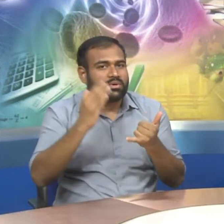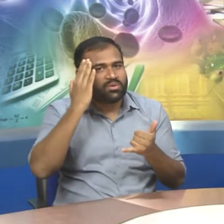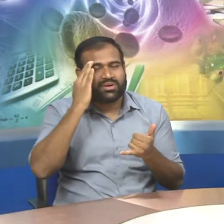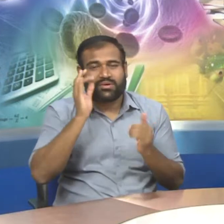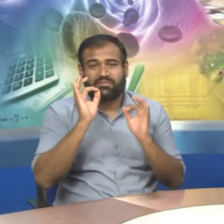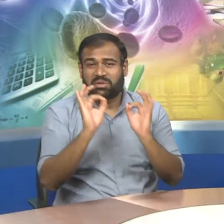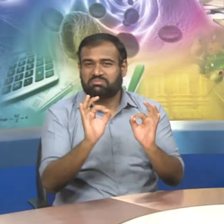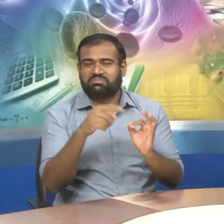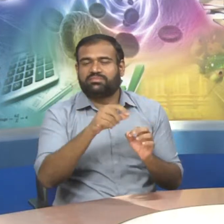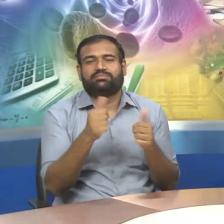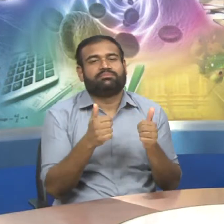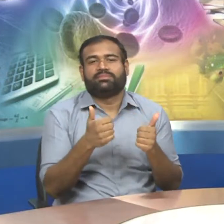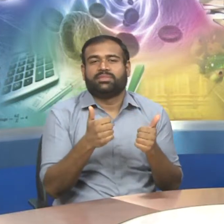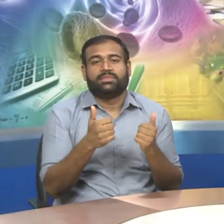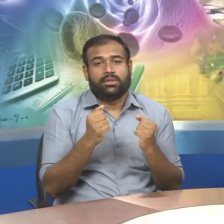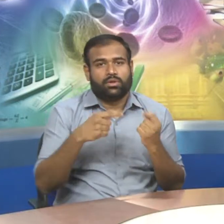converse in Indian Sign Language.